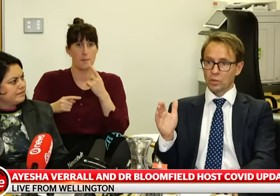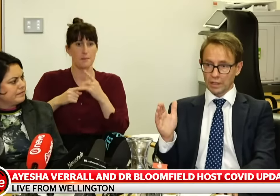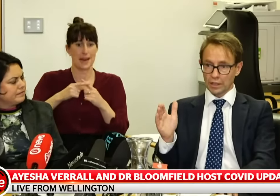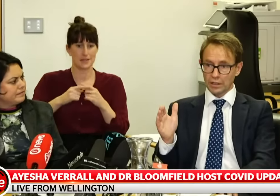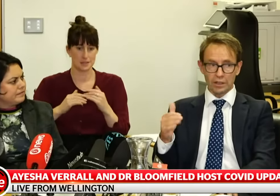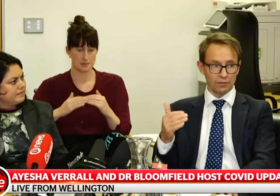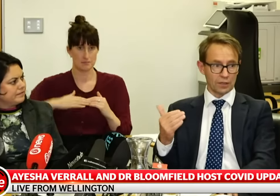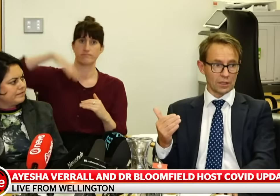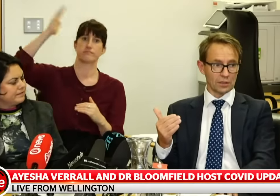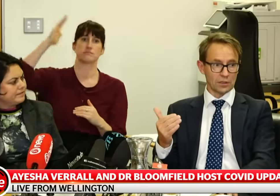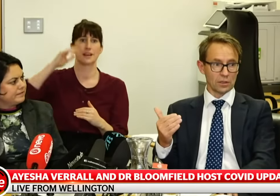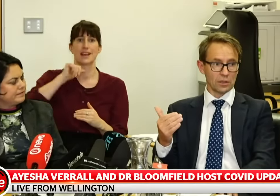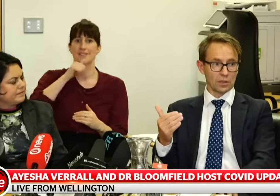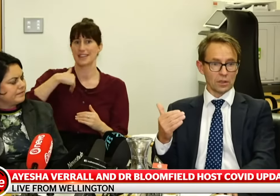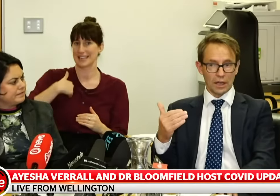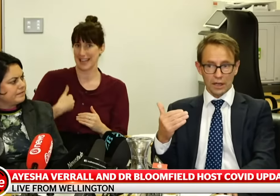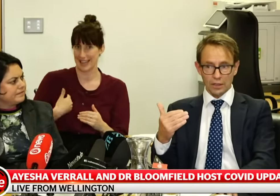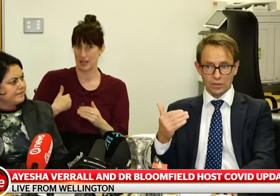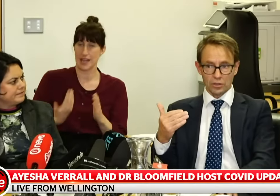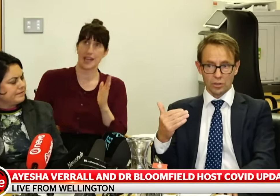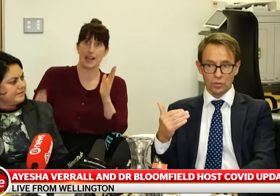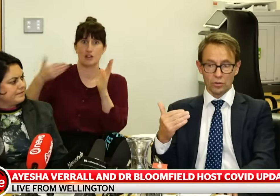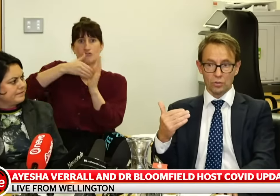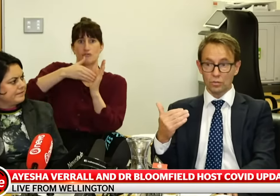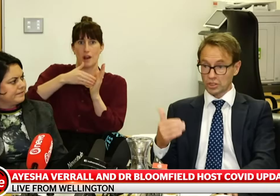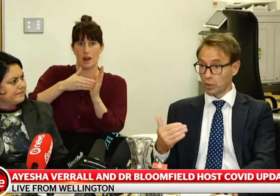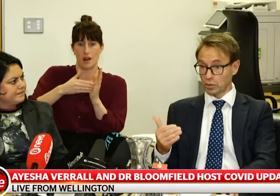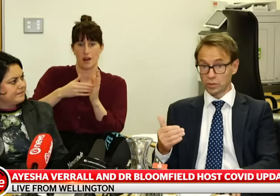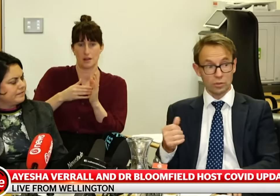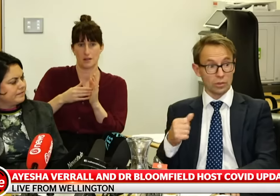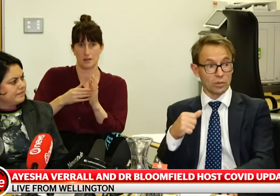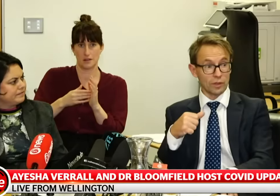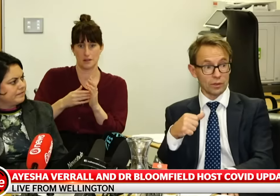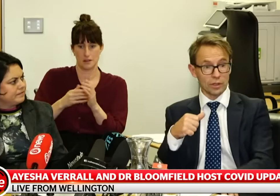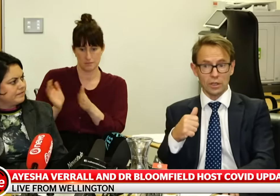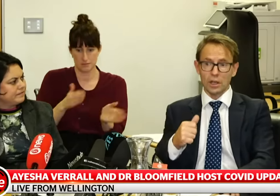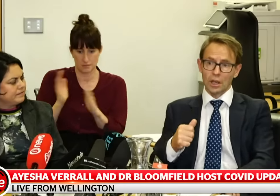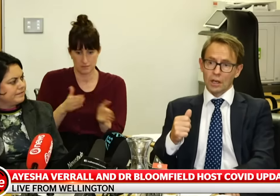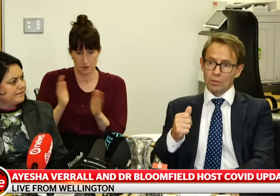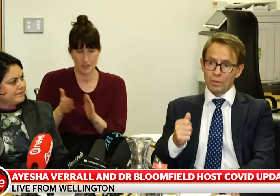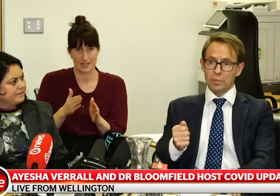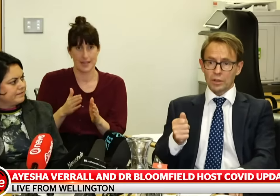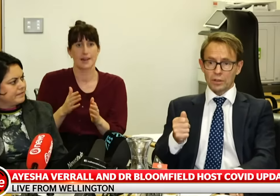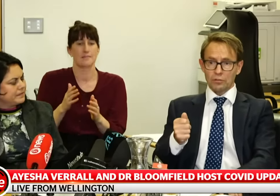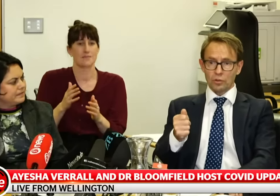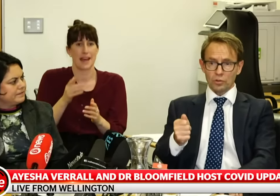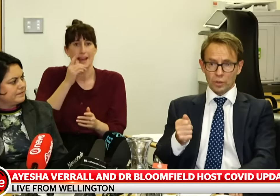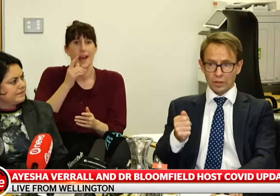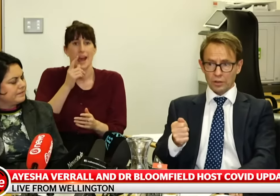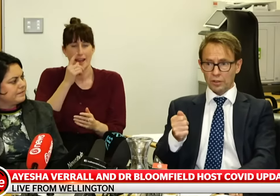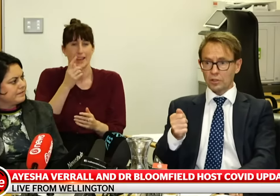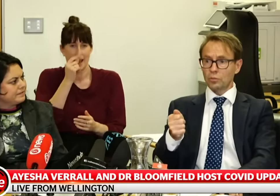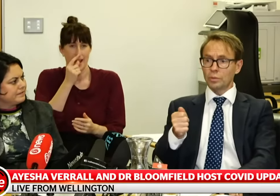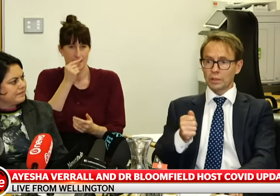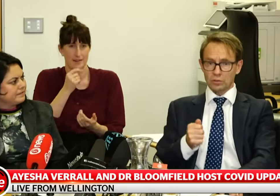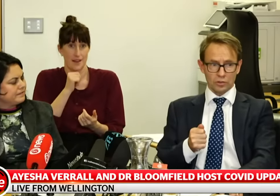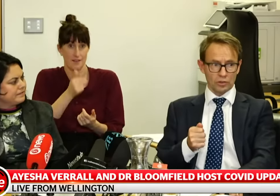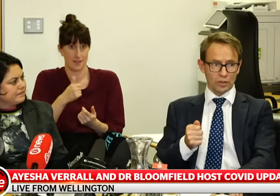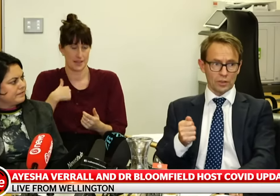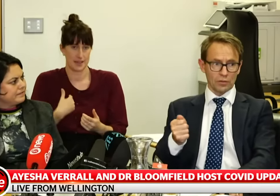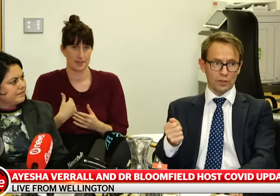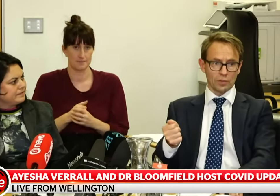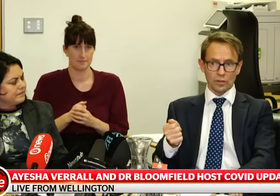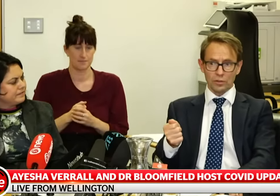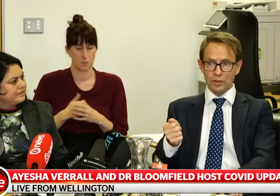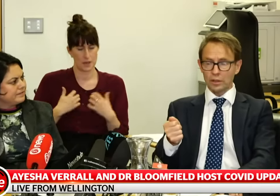up quickly if needed to respond to a new variant. Remembering that, of course, one of the things we'll be